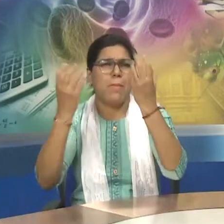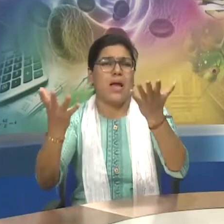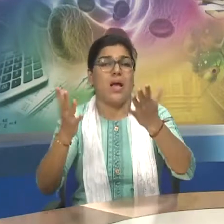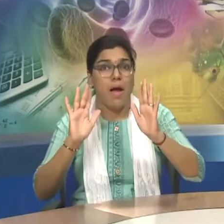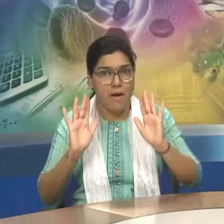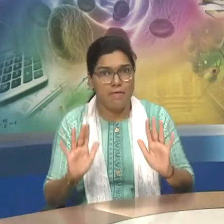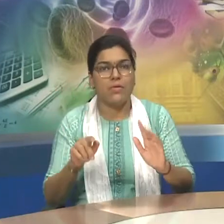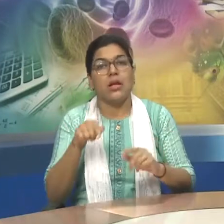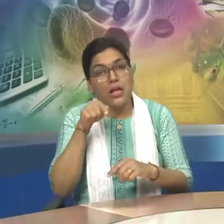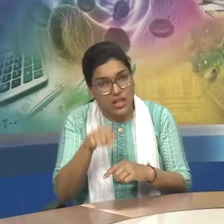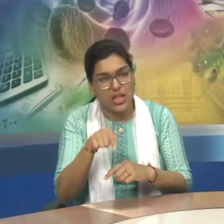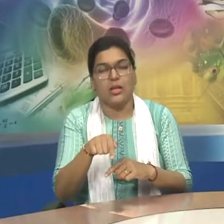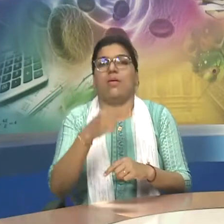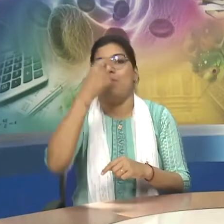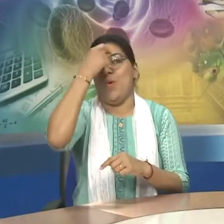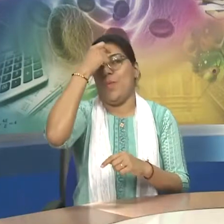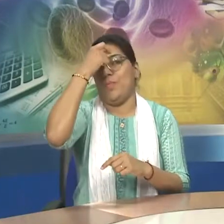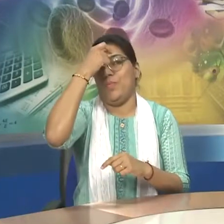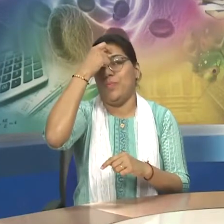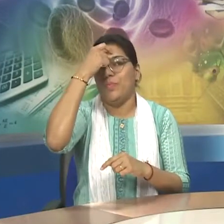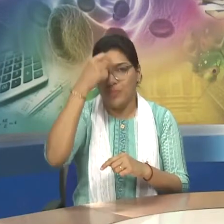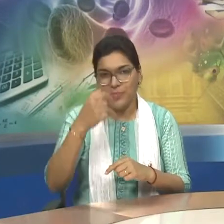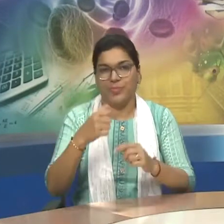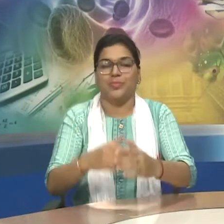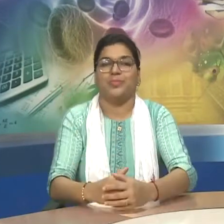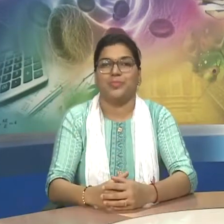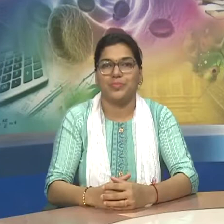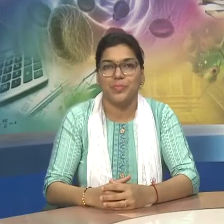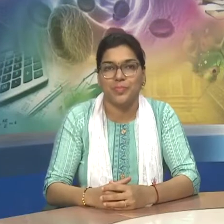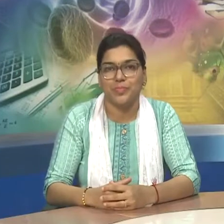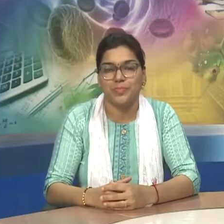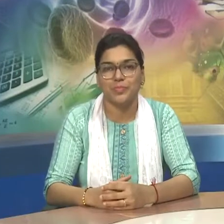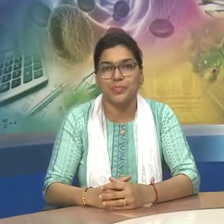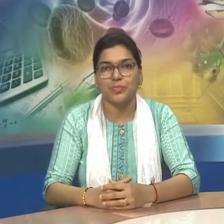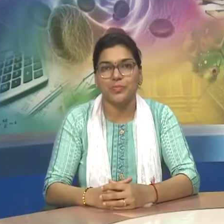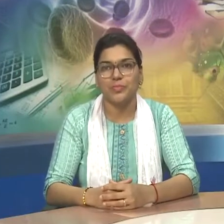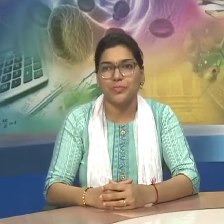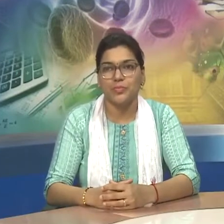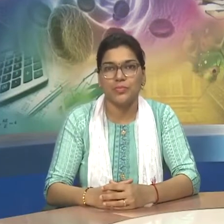and slowly she start doing the same.